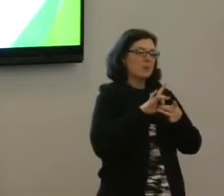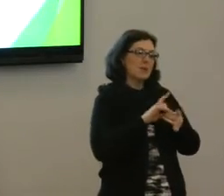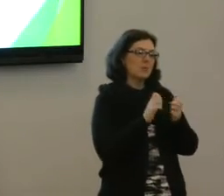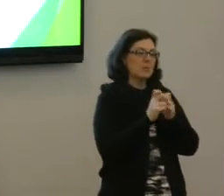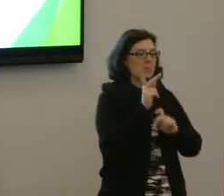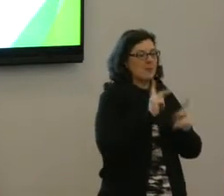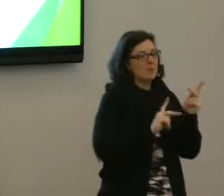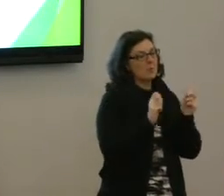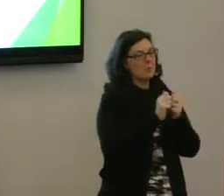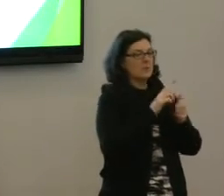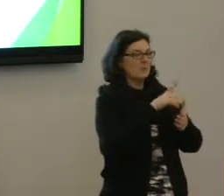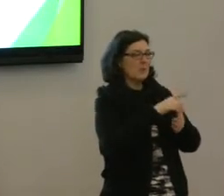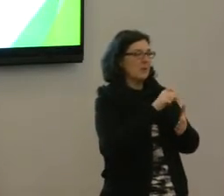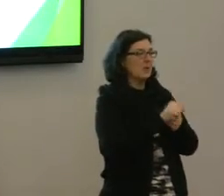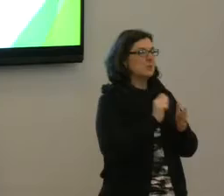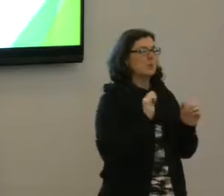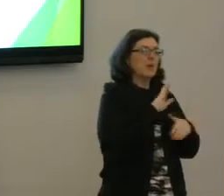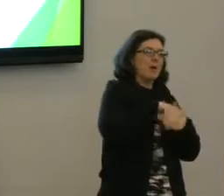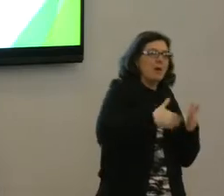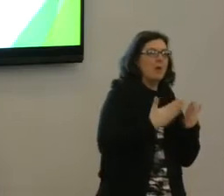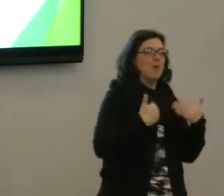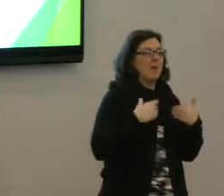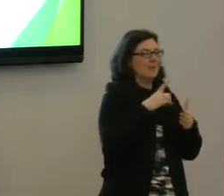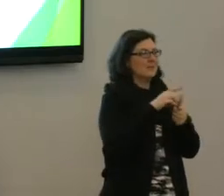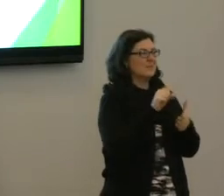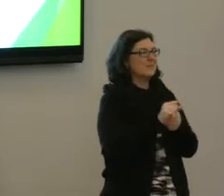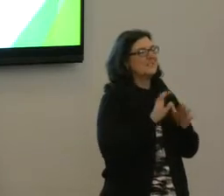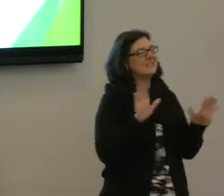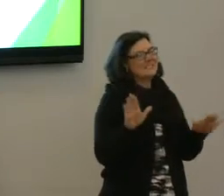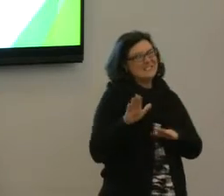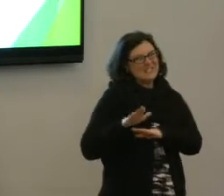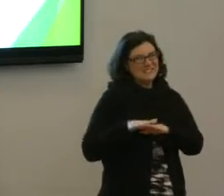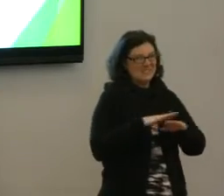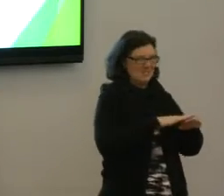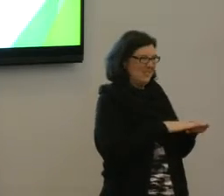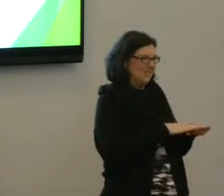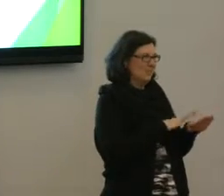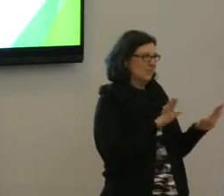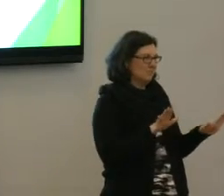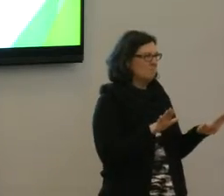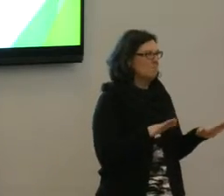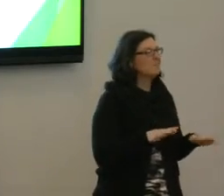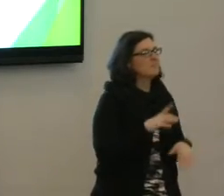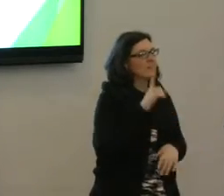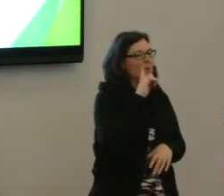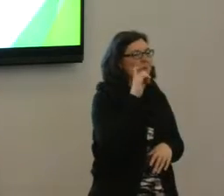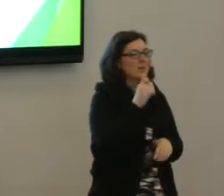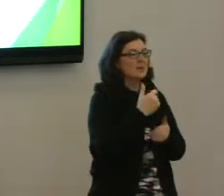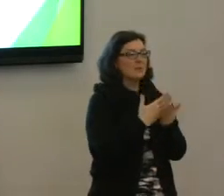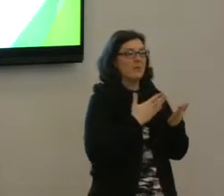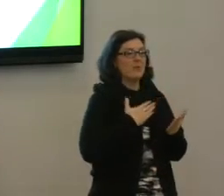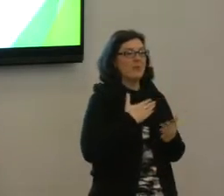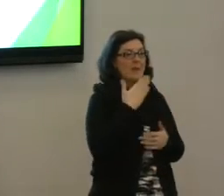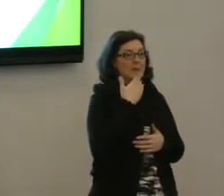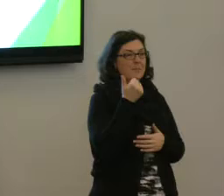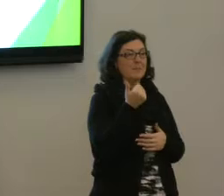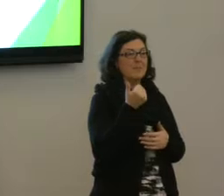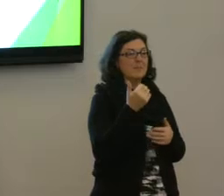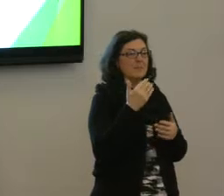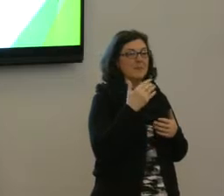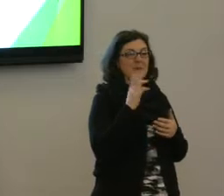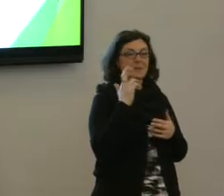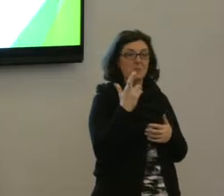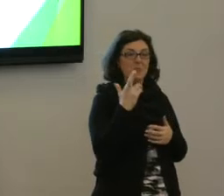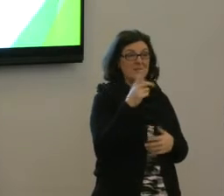people with disabilities. Oh, we all have disabilities. Well, be careful with that. It's like some of my best friends are black. You